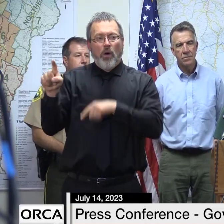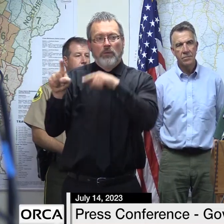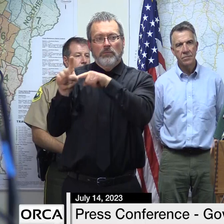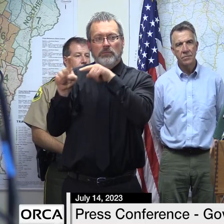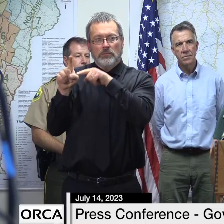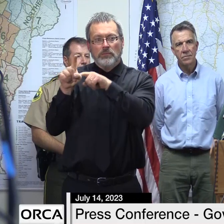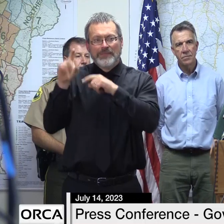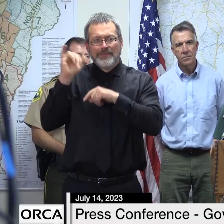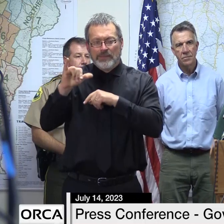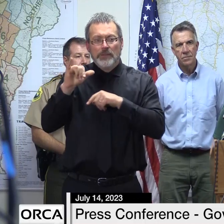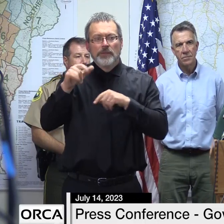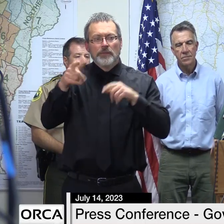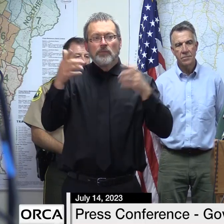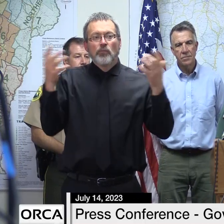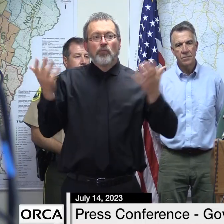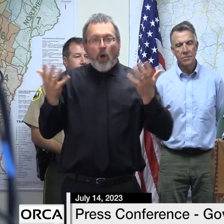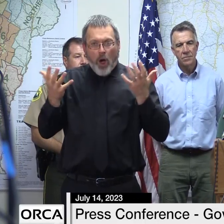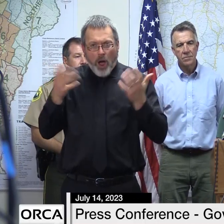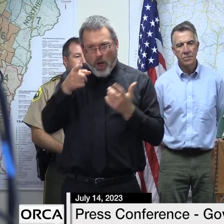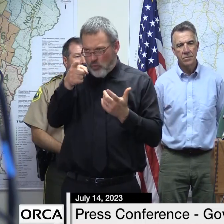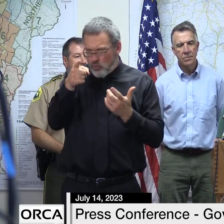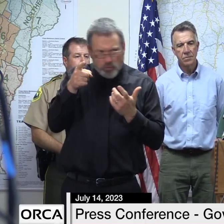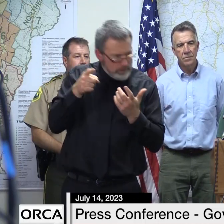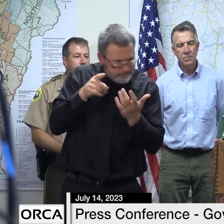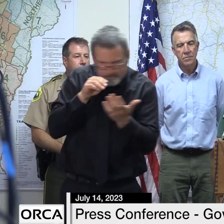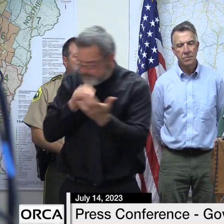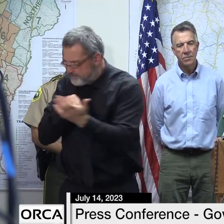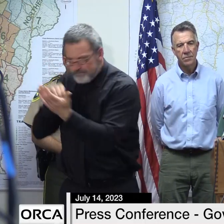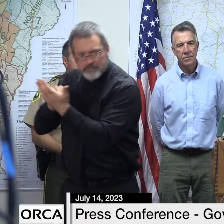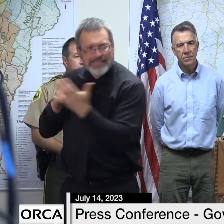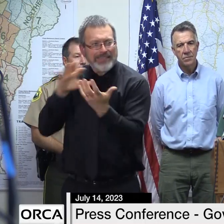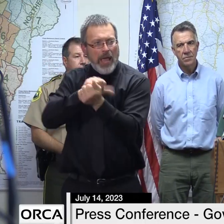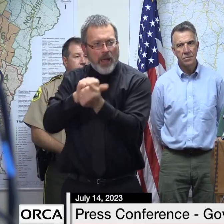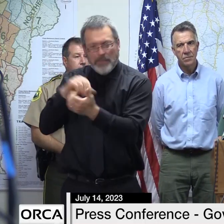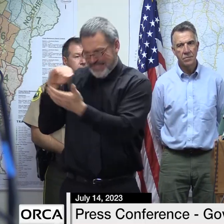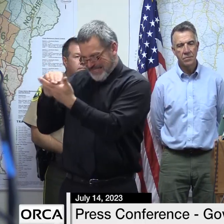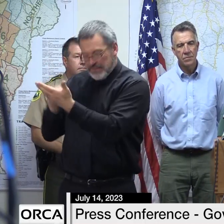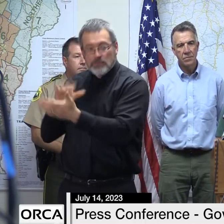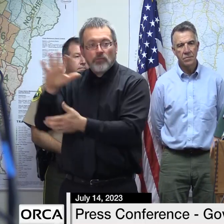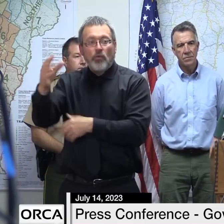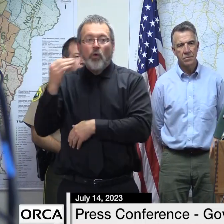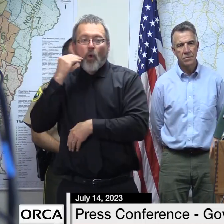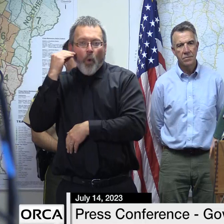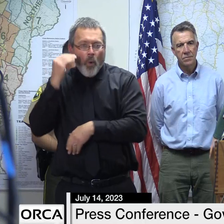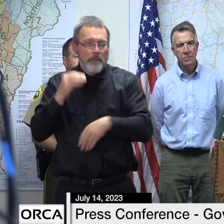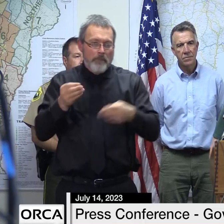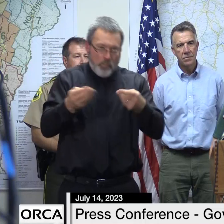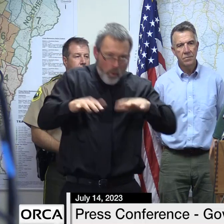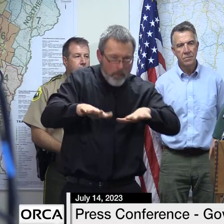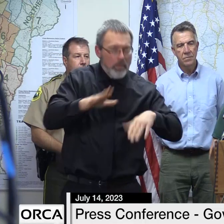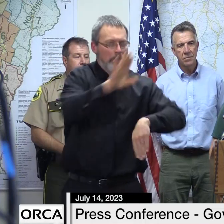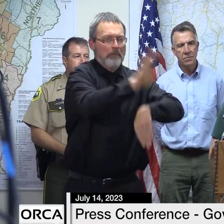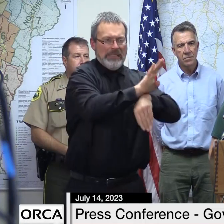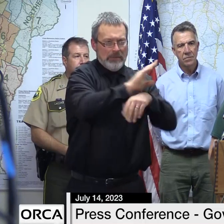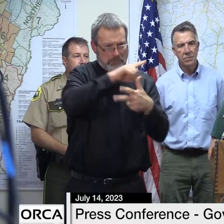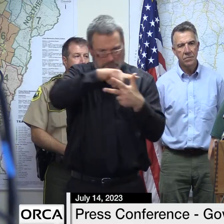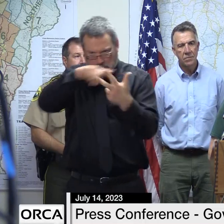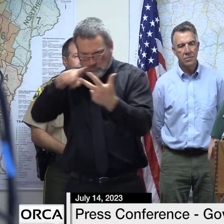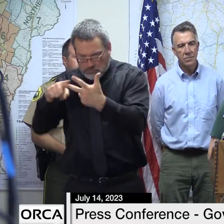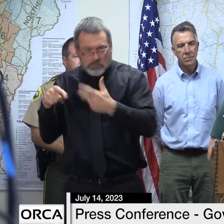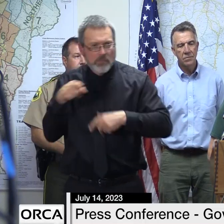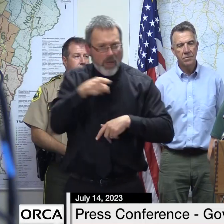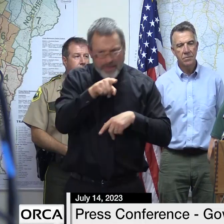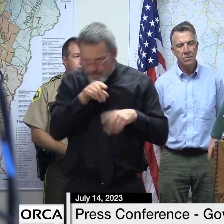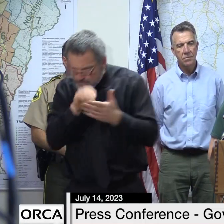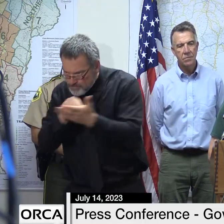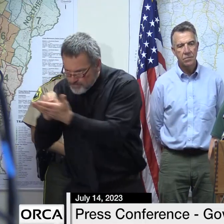the magnitude of damages both to individual homes and property and businesses. I'll finish